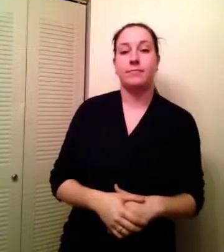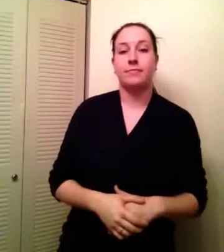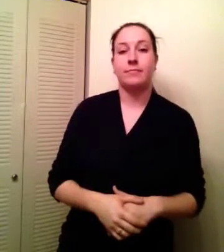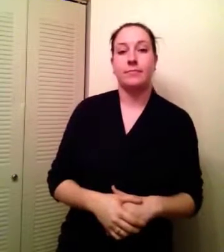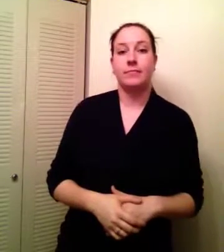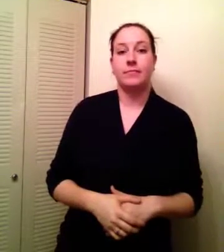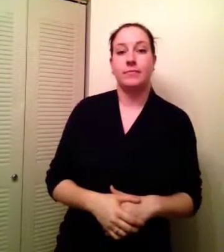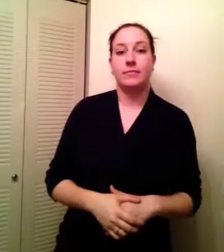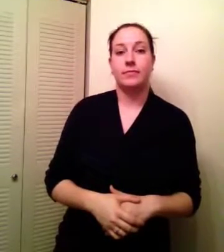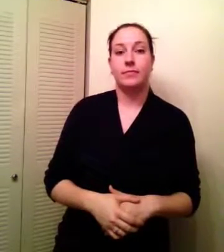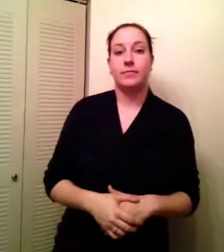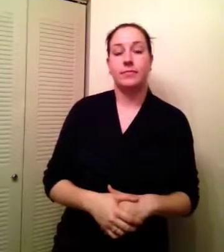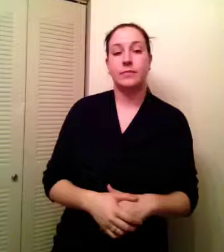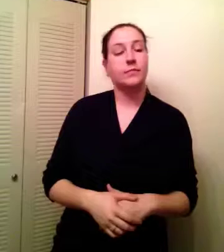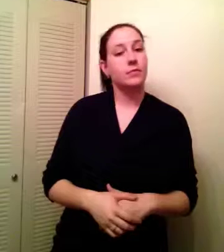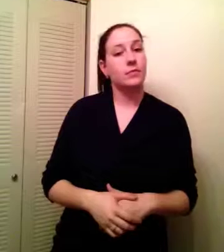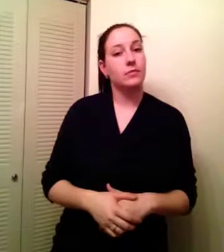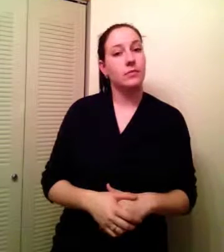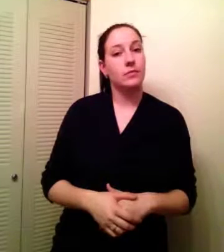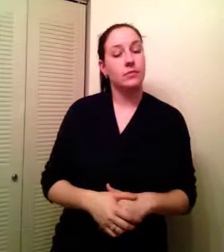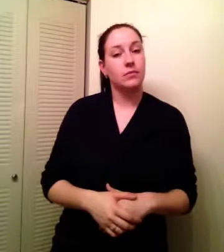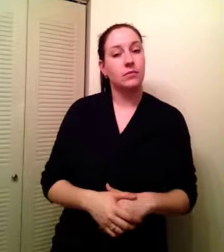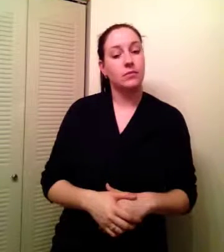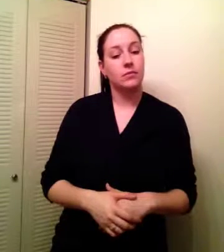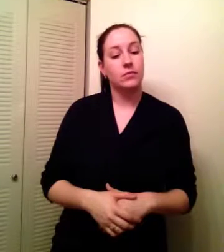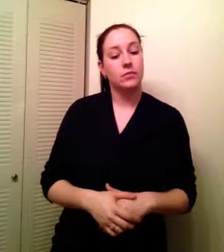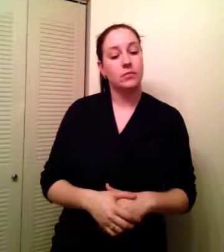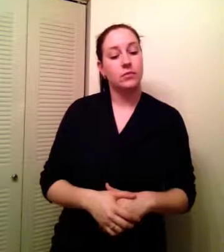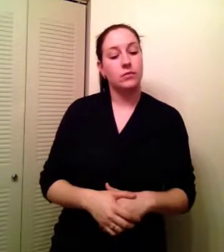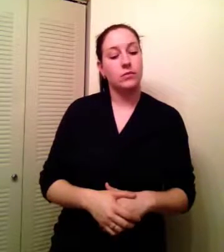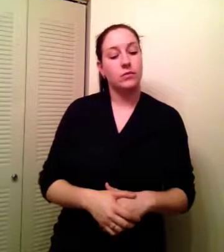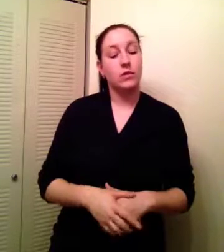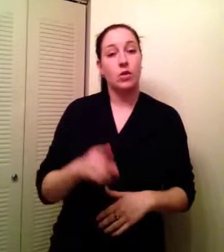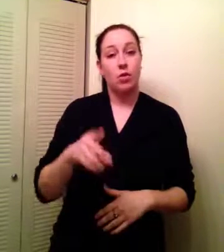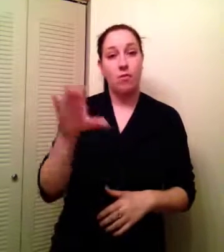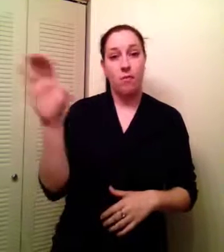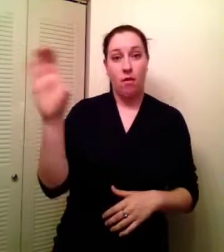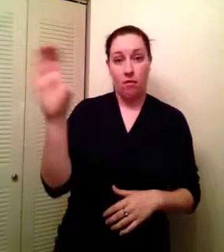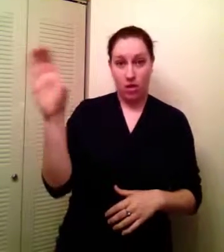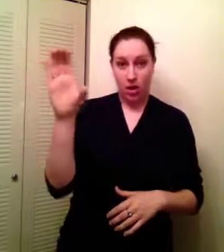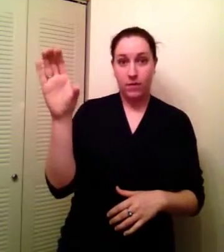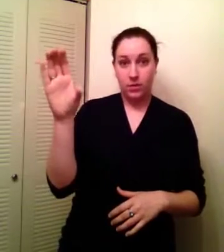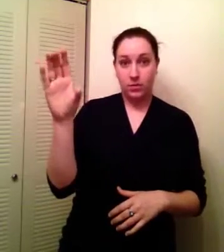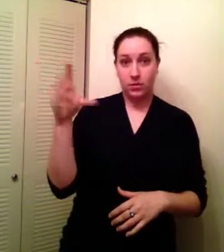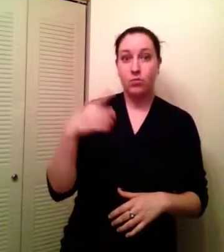them. Recall that the jail slides on Canvas, the ones we're going to go over today, are